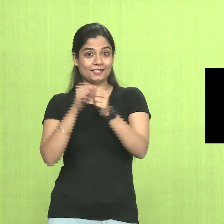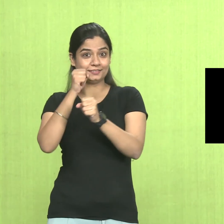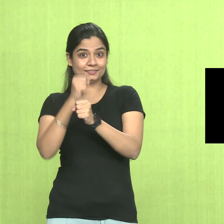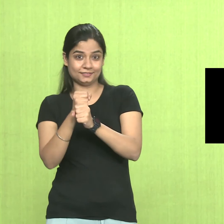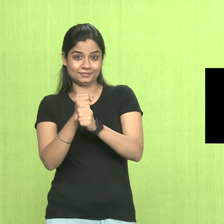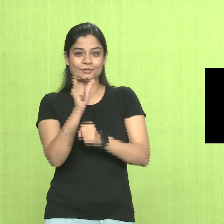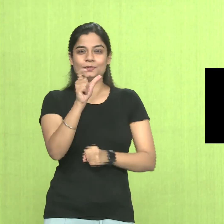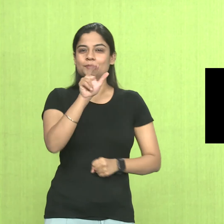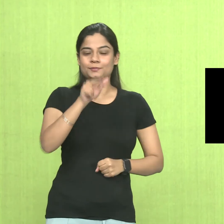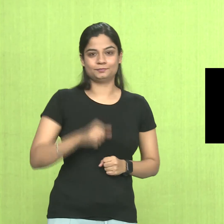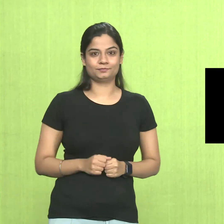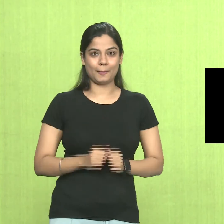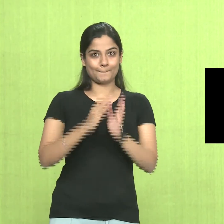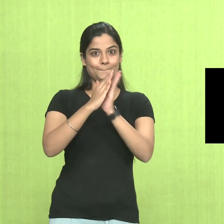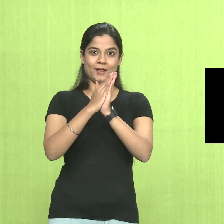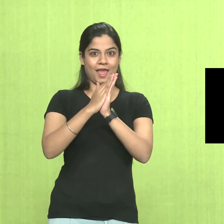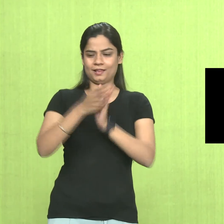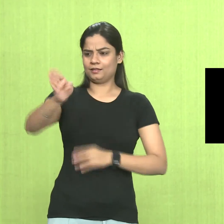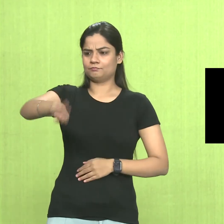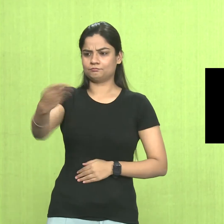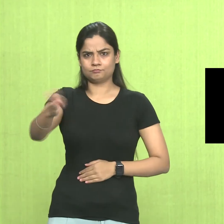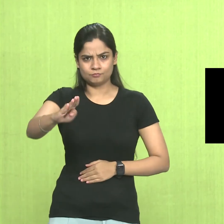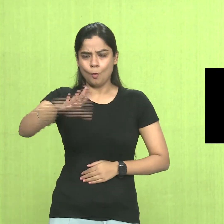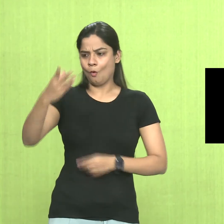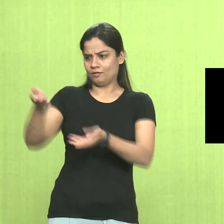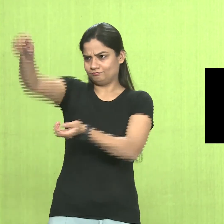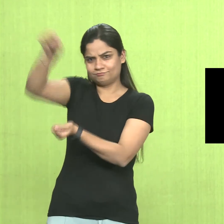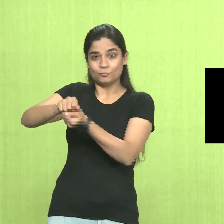Toasting. Bread slices, they are kept inside the